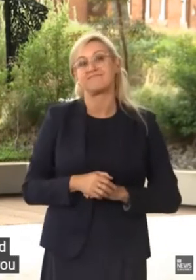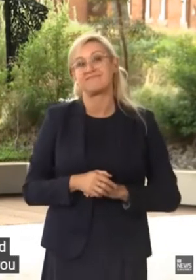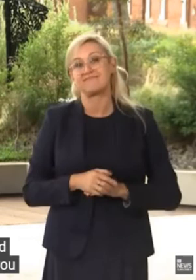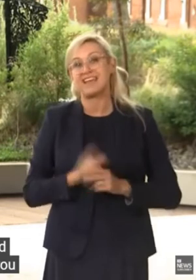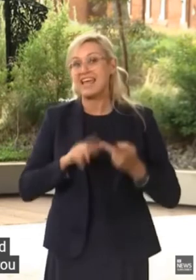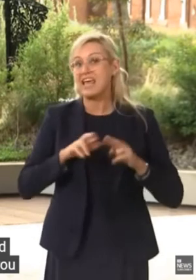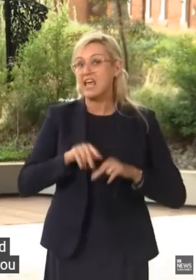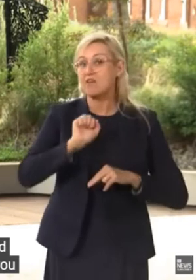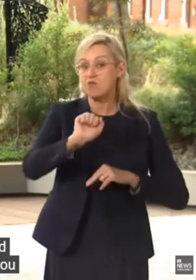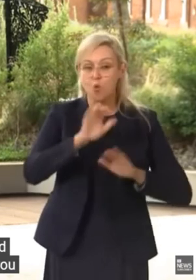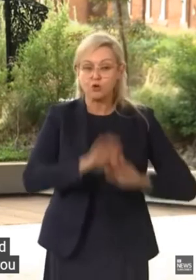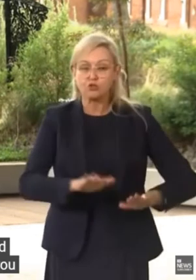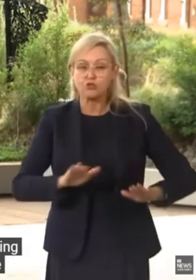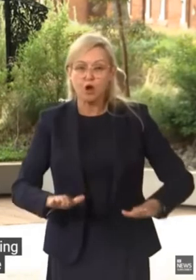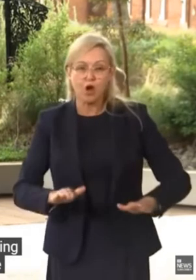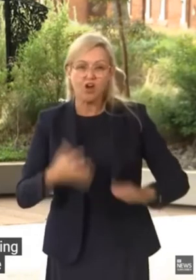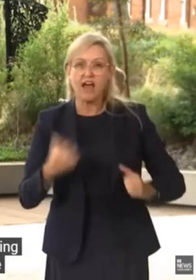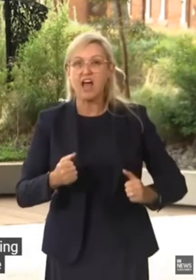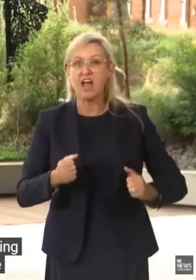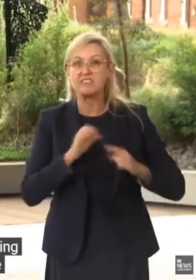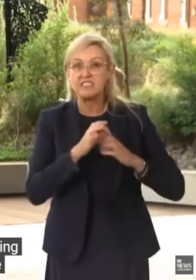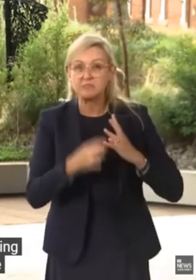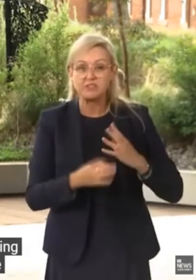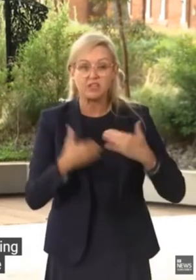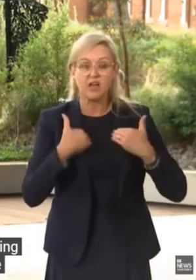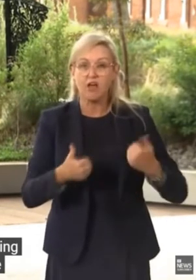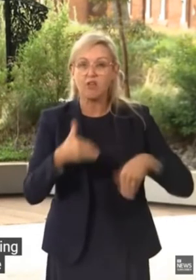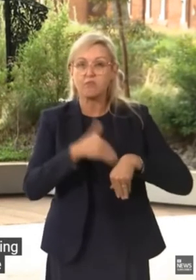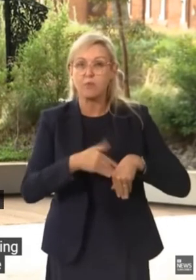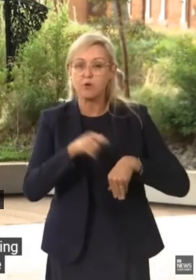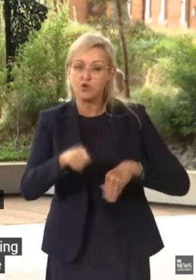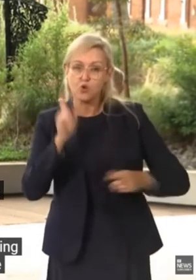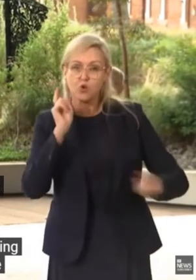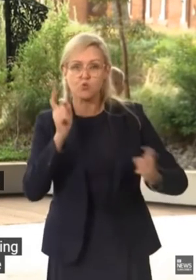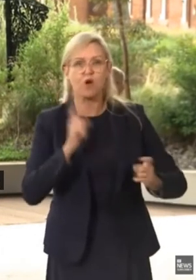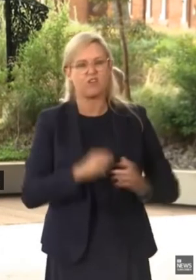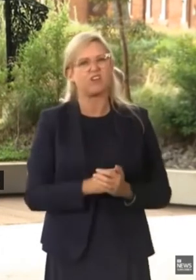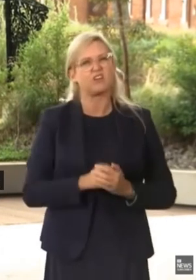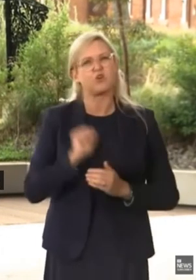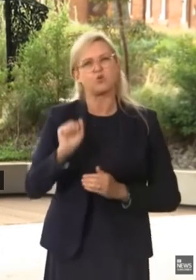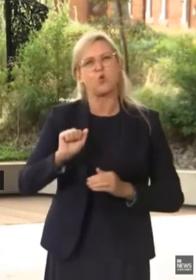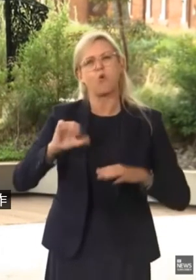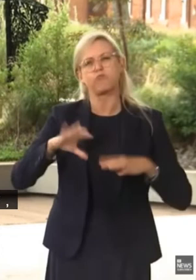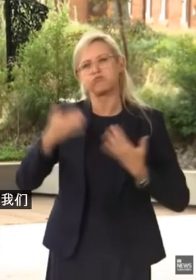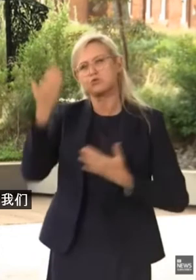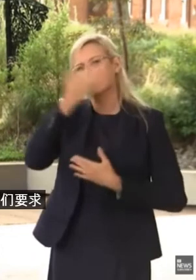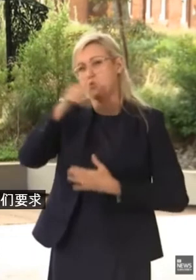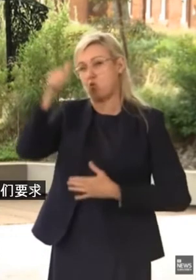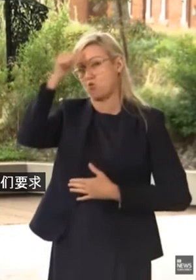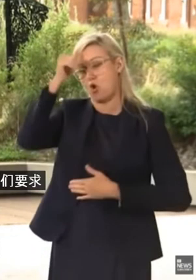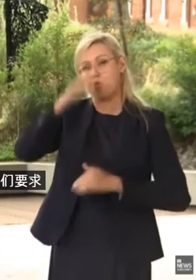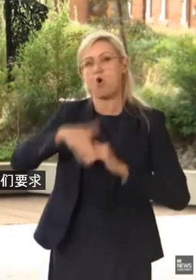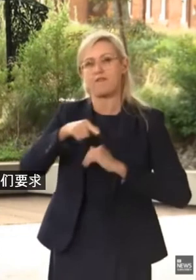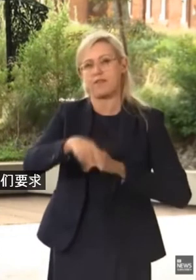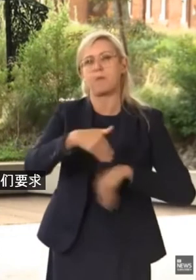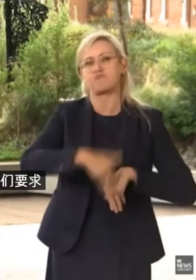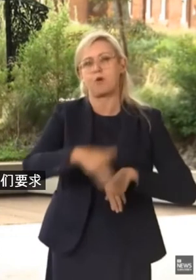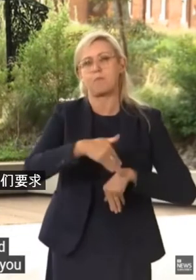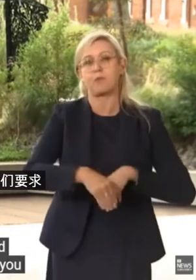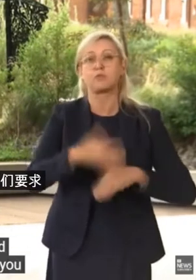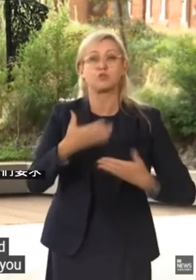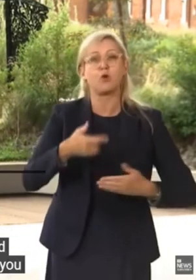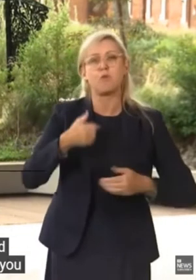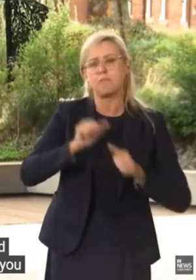who has underlying health conditions or you're concerned, it's likely your school is already aware of that and working with you, and we ask you to continue